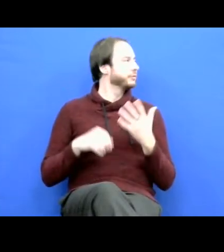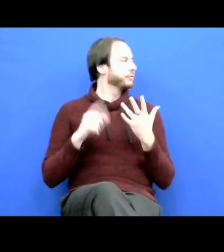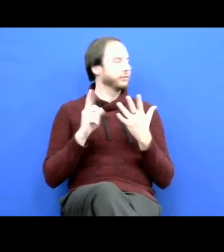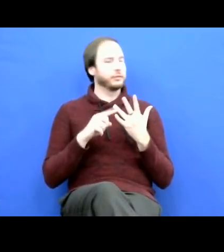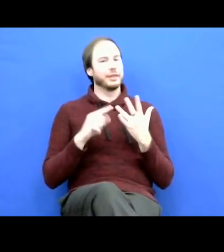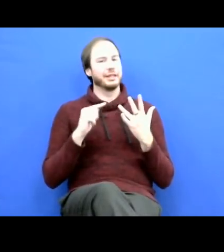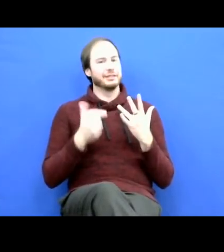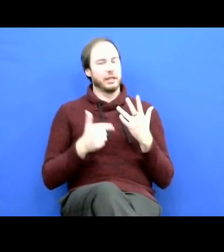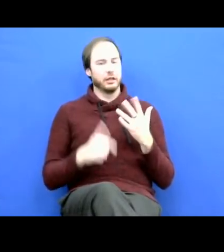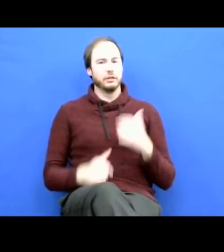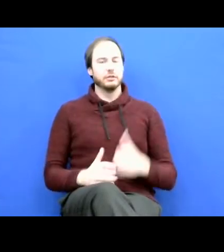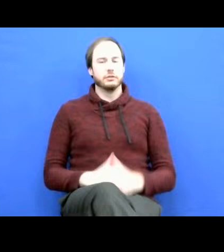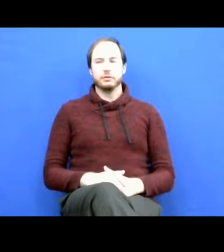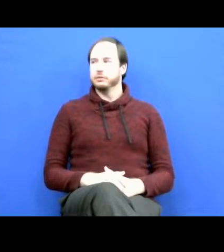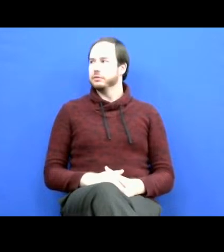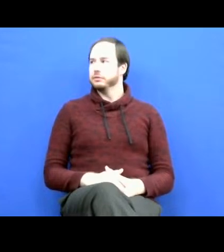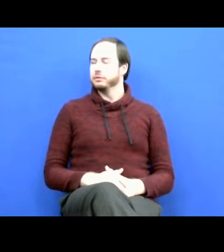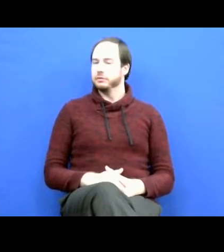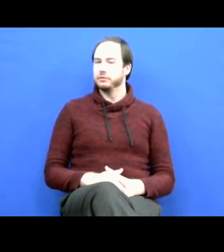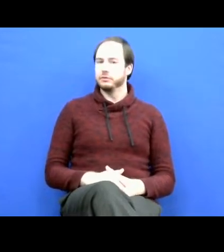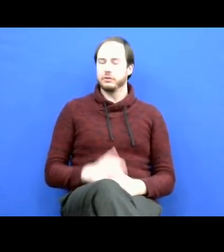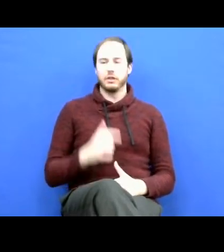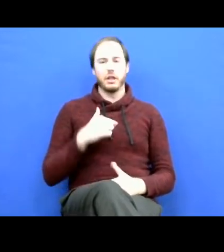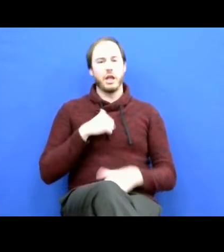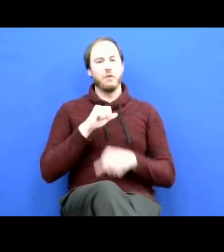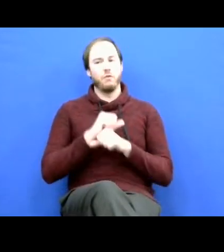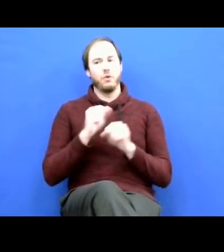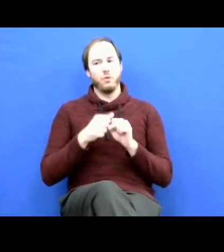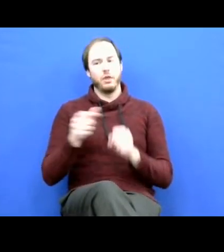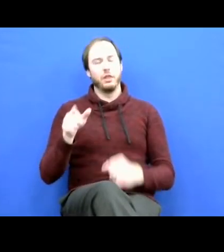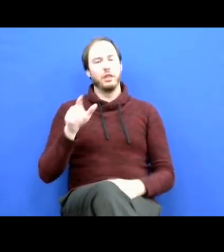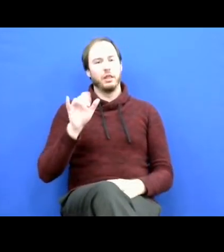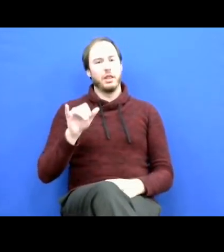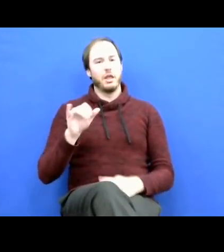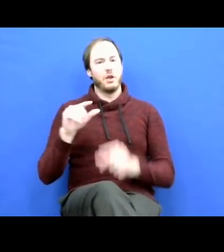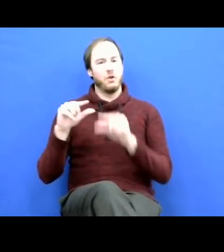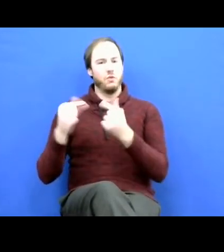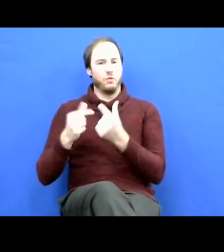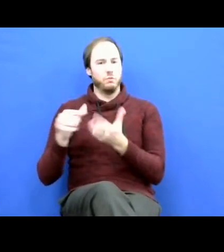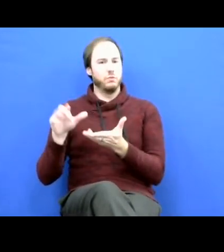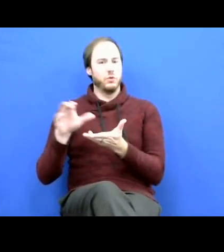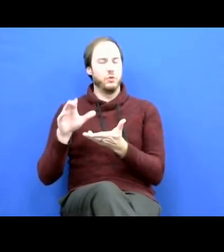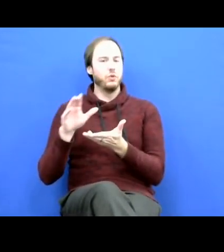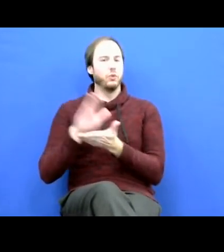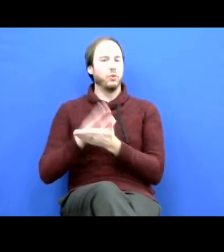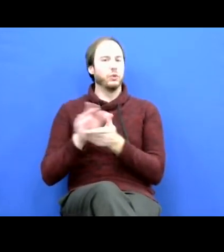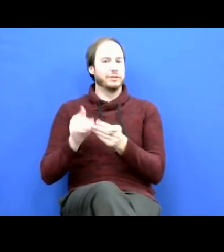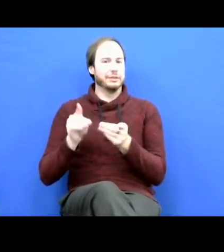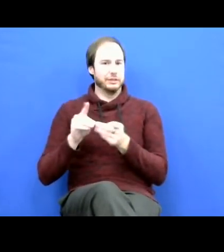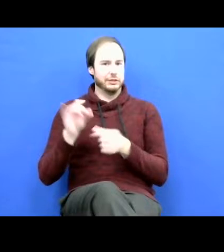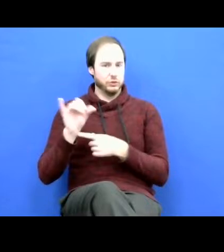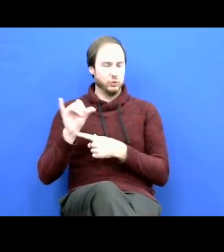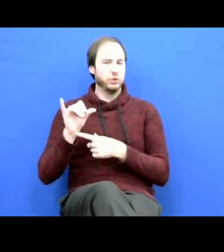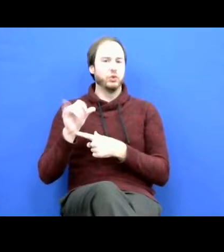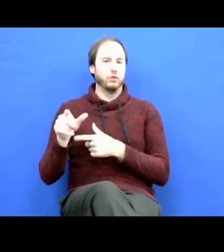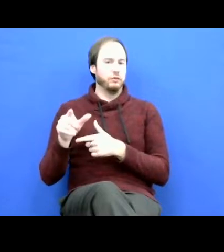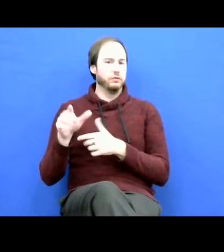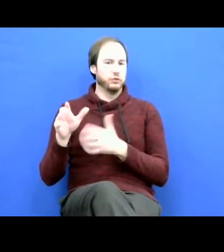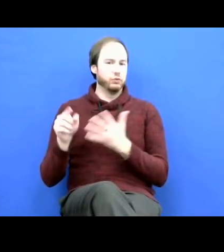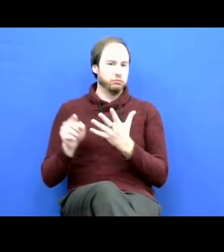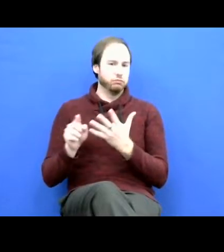just, I've worked with Mengel, Metzger and Bar. They do the school district as well, and they know they've been